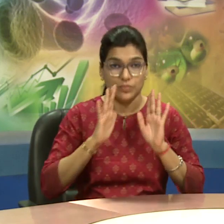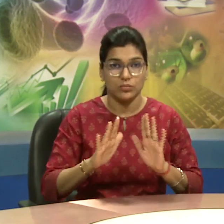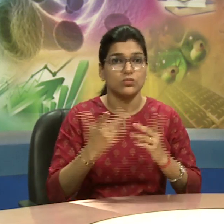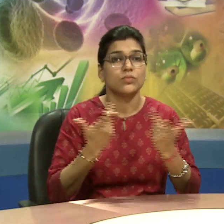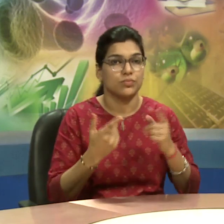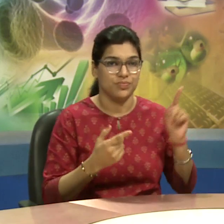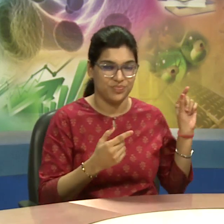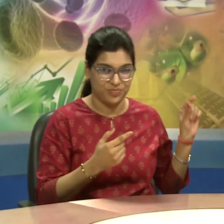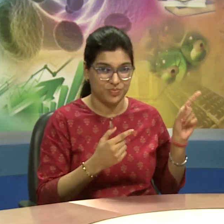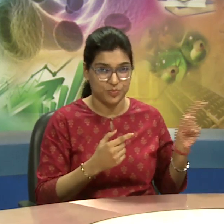Fifth,